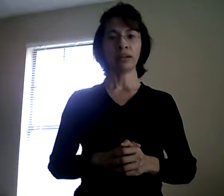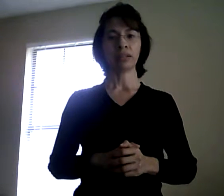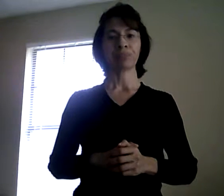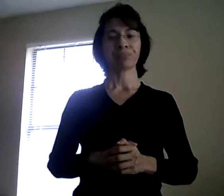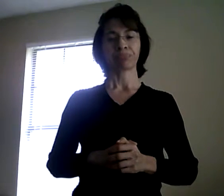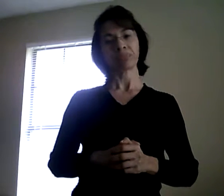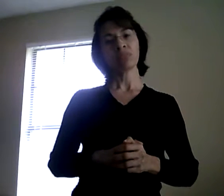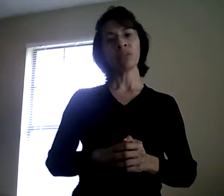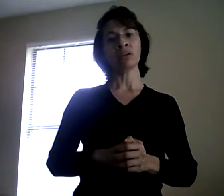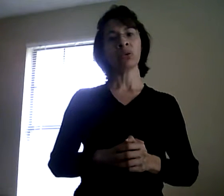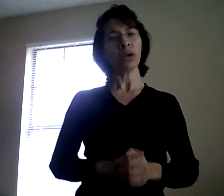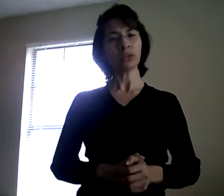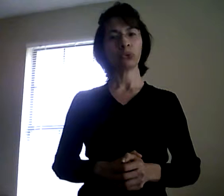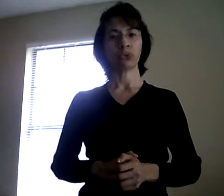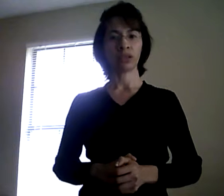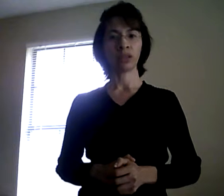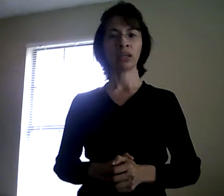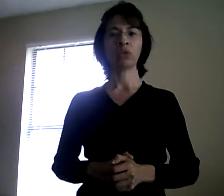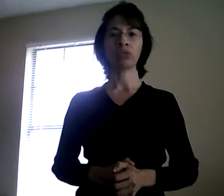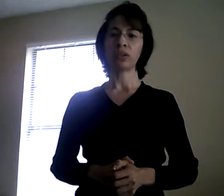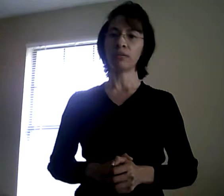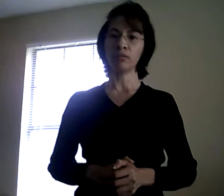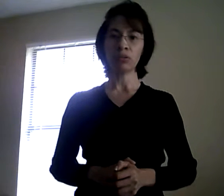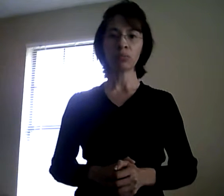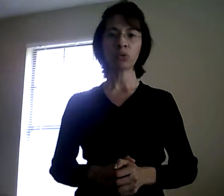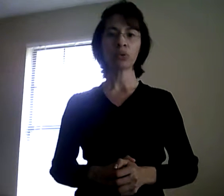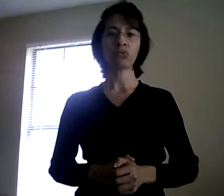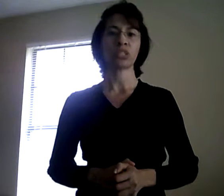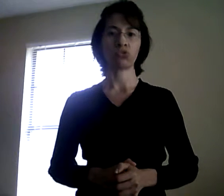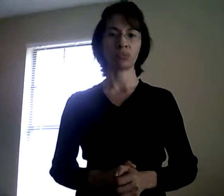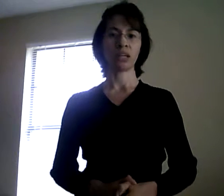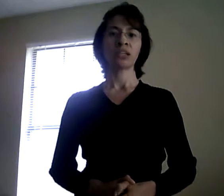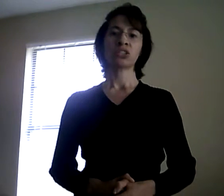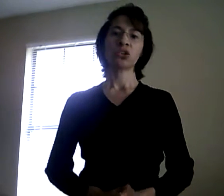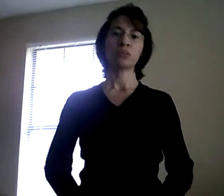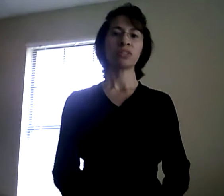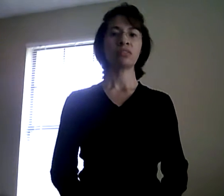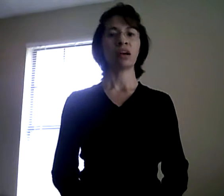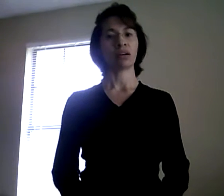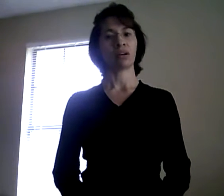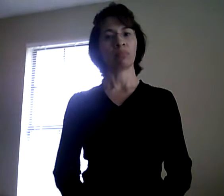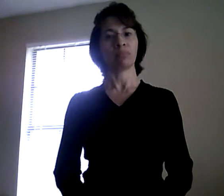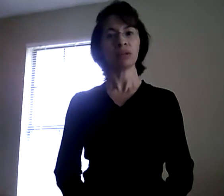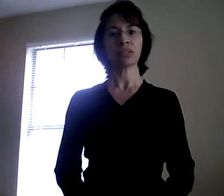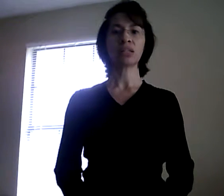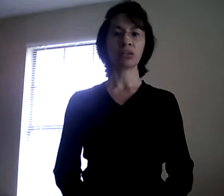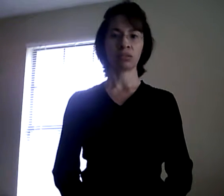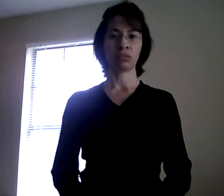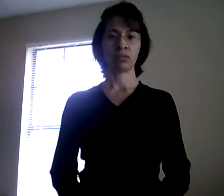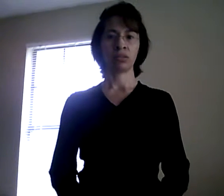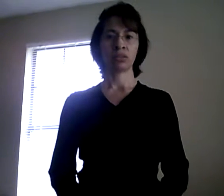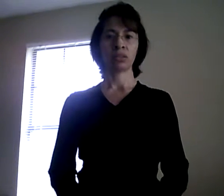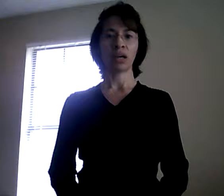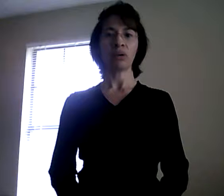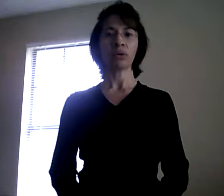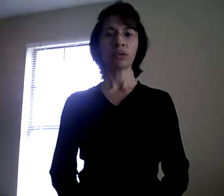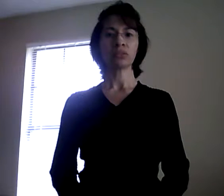And what do you think it will be the number one restaurant? Something that I must go. I would want